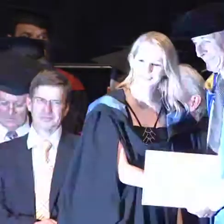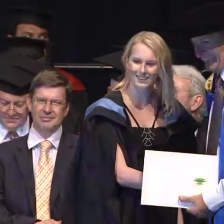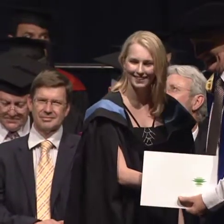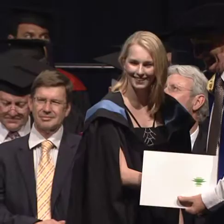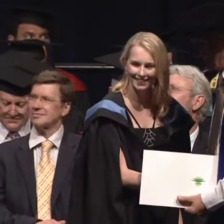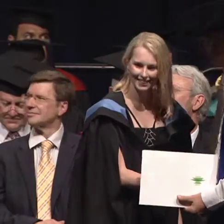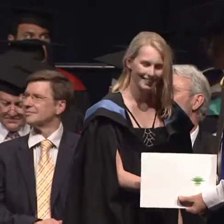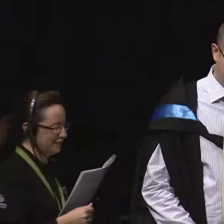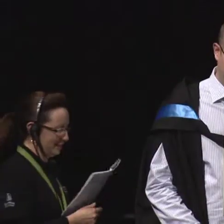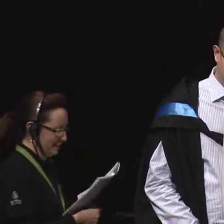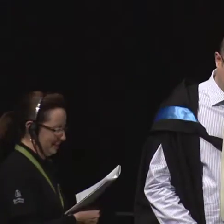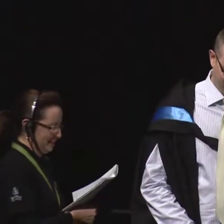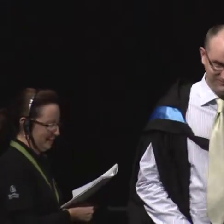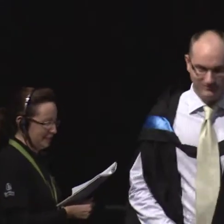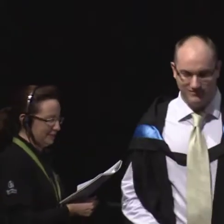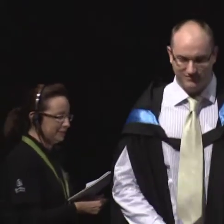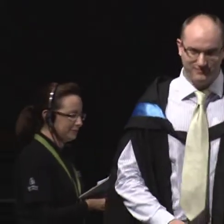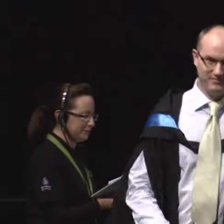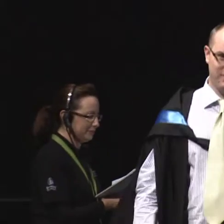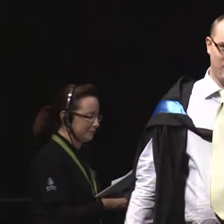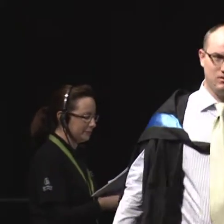Andrew Torrens.